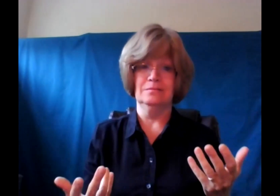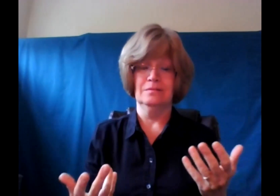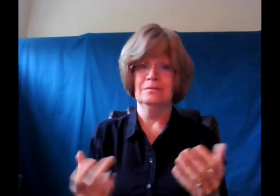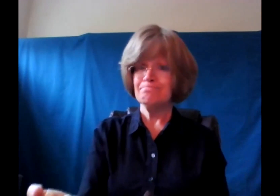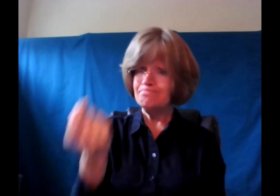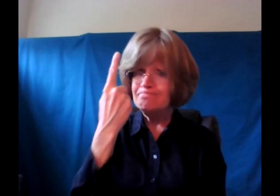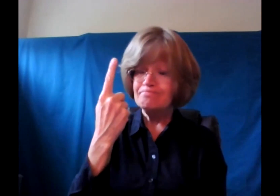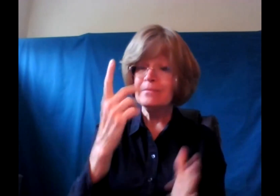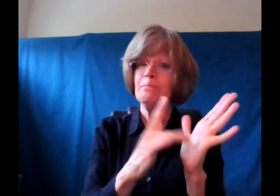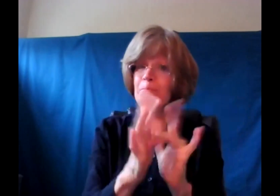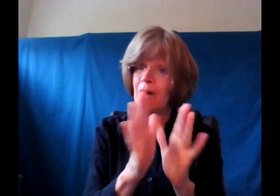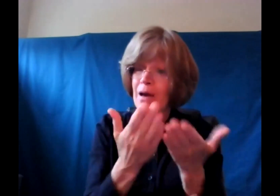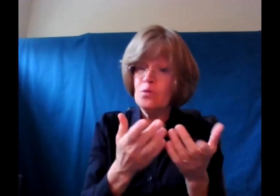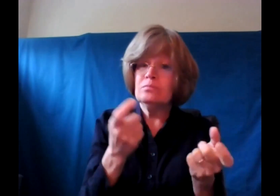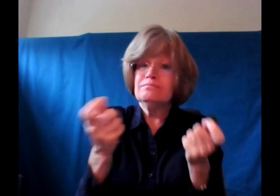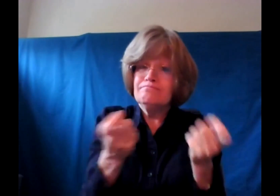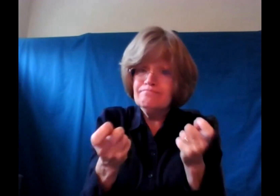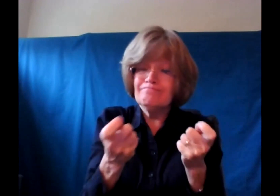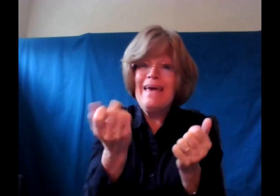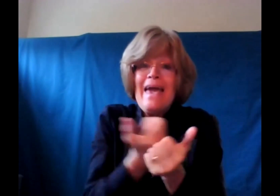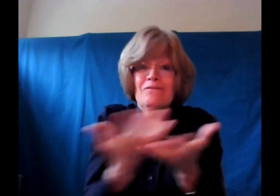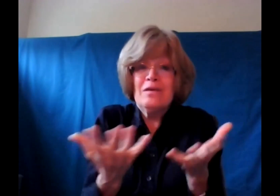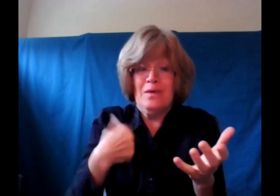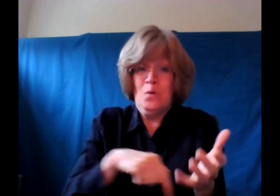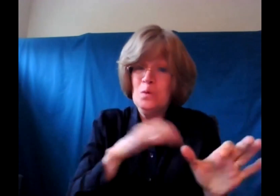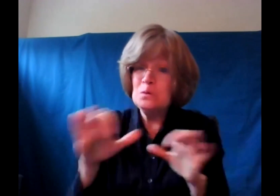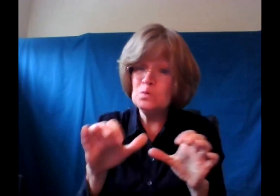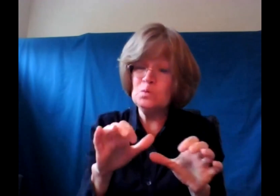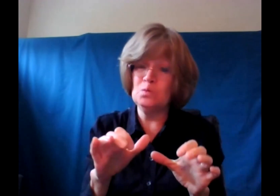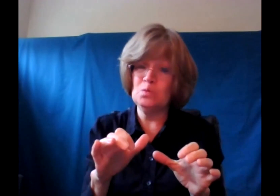God, governs over all that we do. For